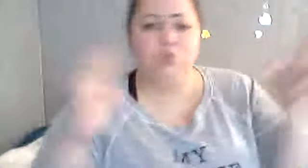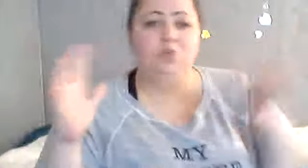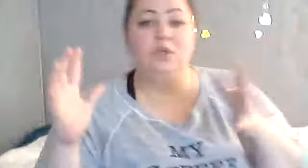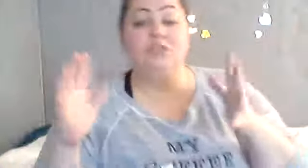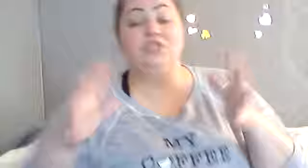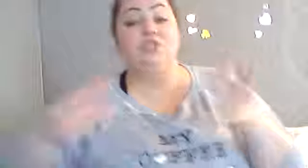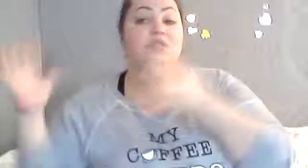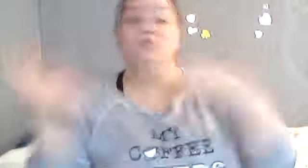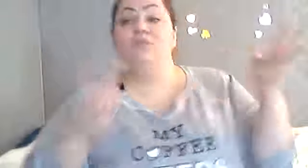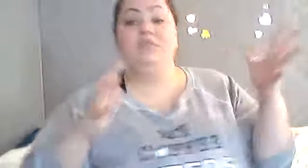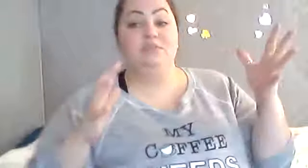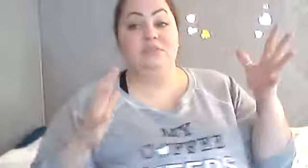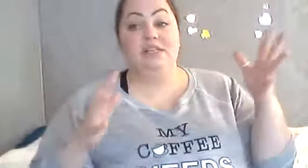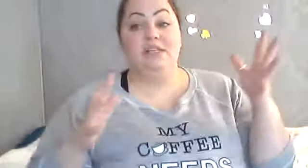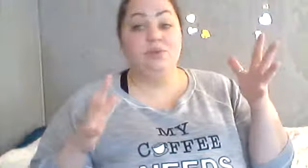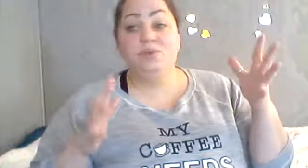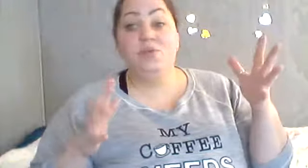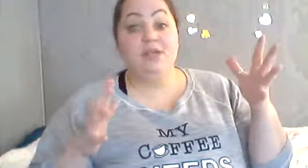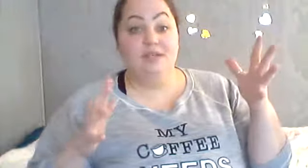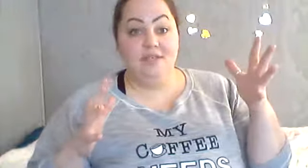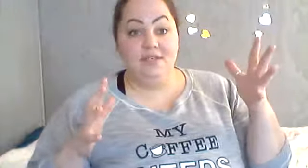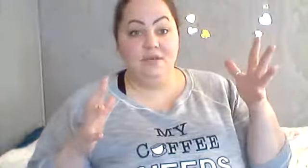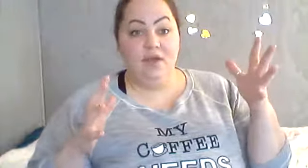And just show that the wind is being like crazy, okay?